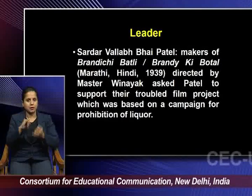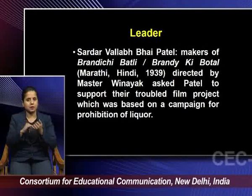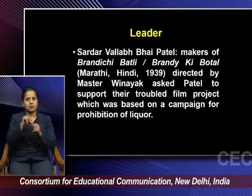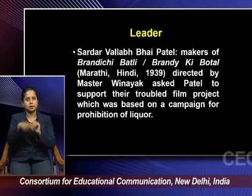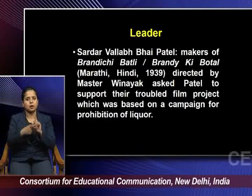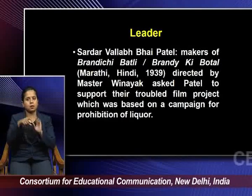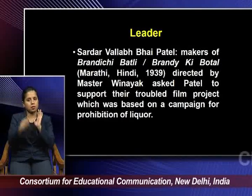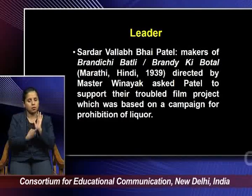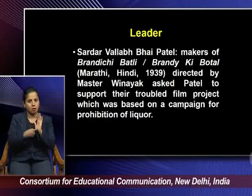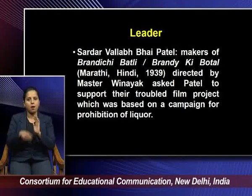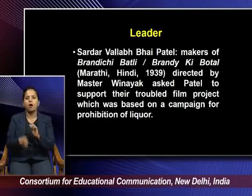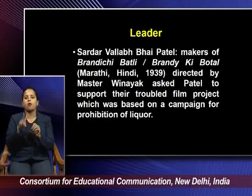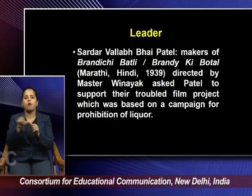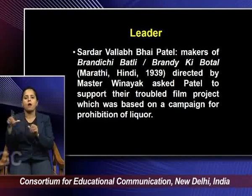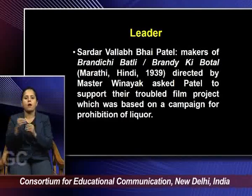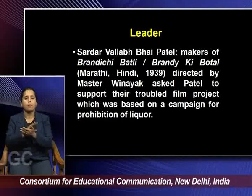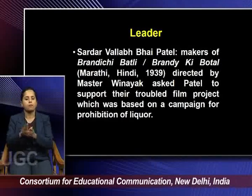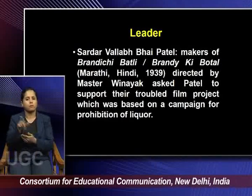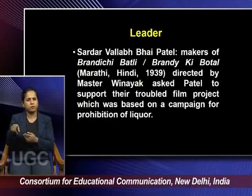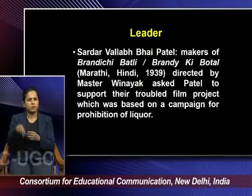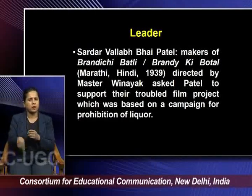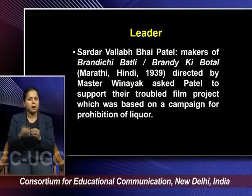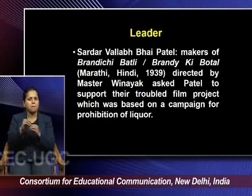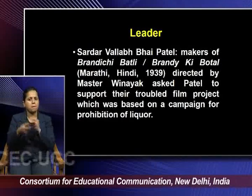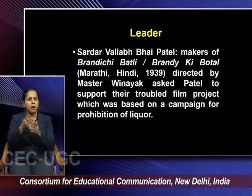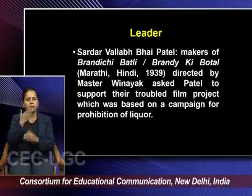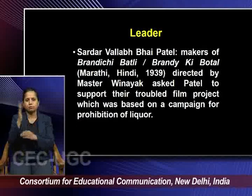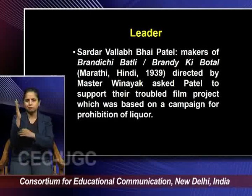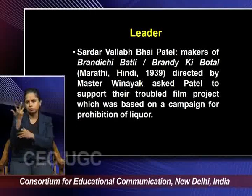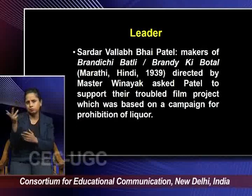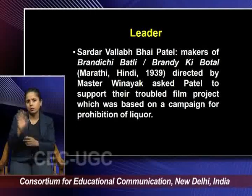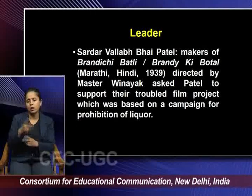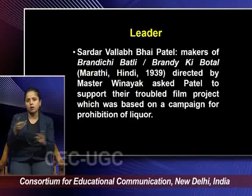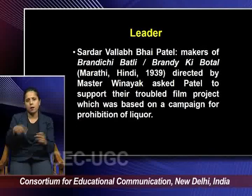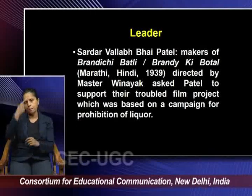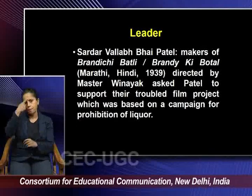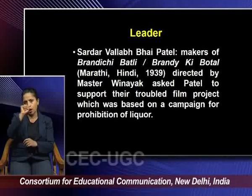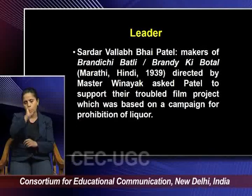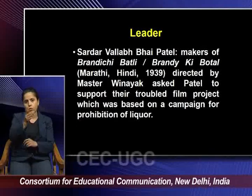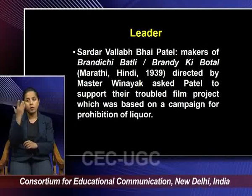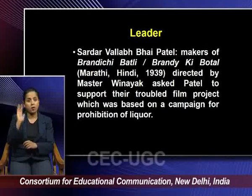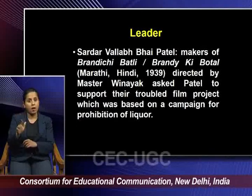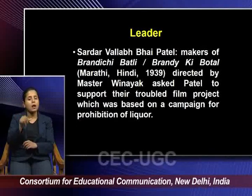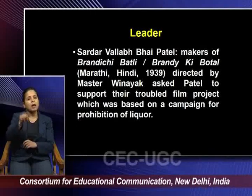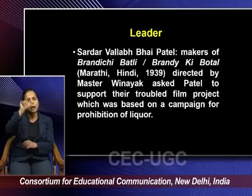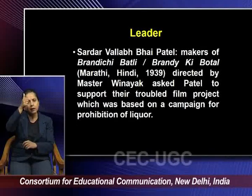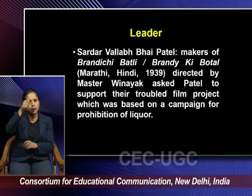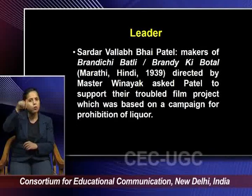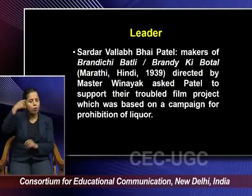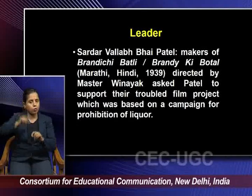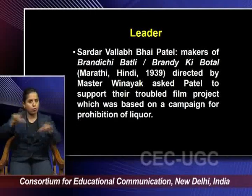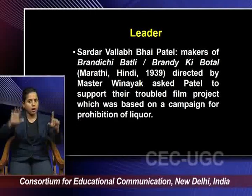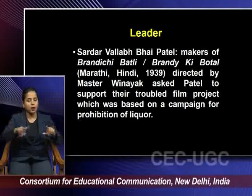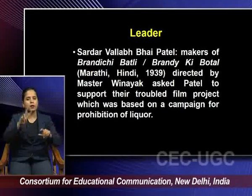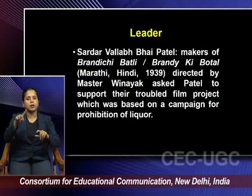the makers of Brandy Ki Bottle, which was in Marathi and Hindi 1939 production by Master